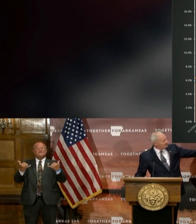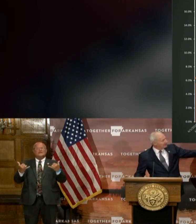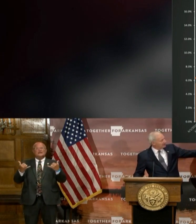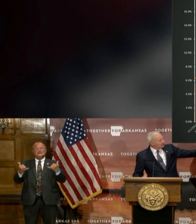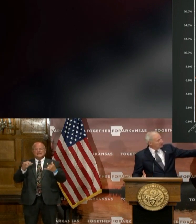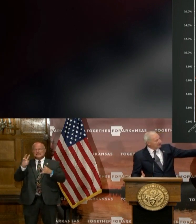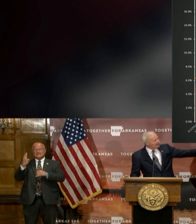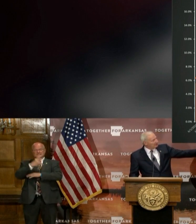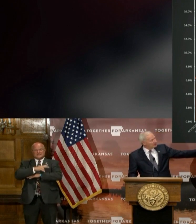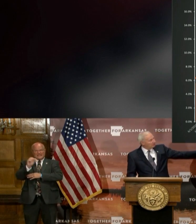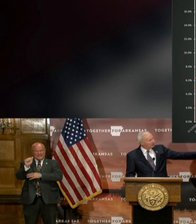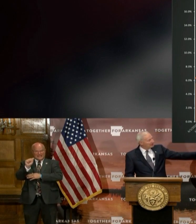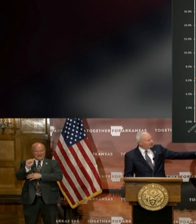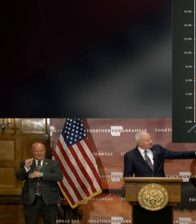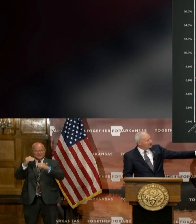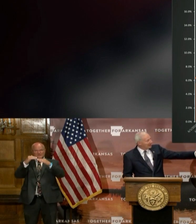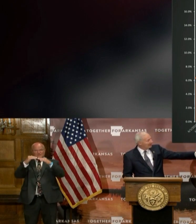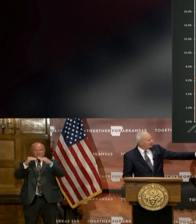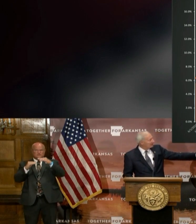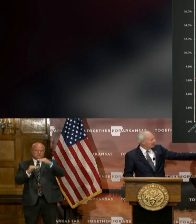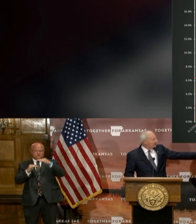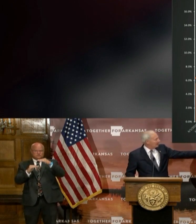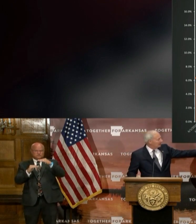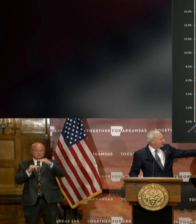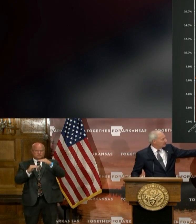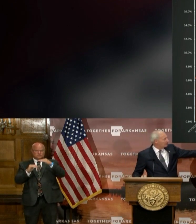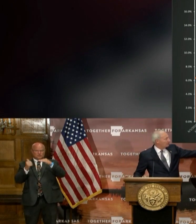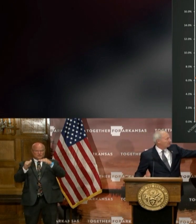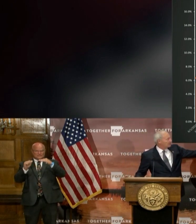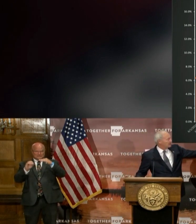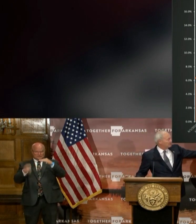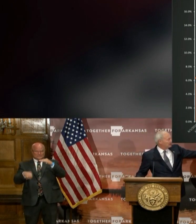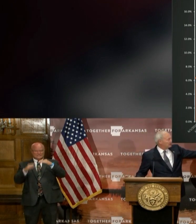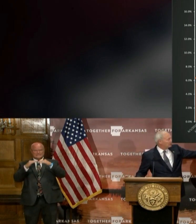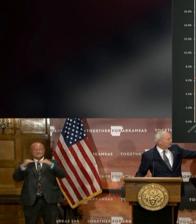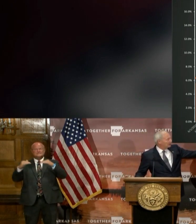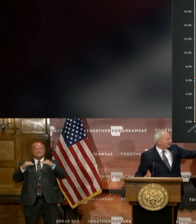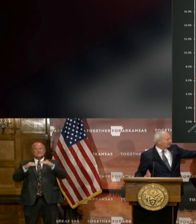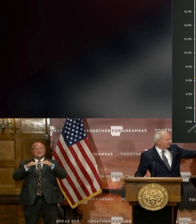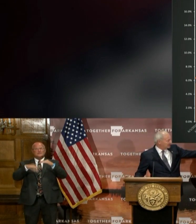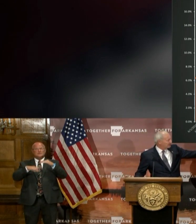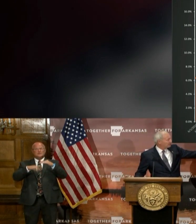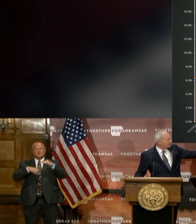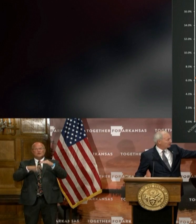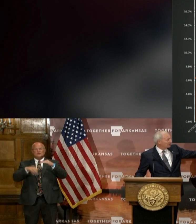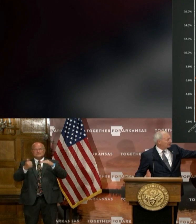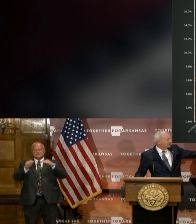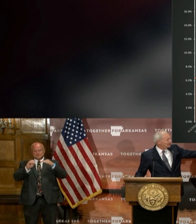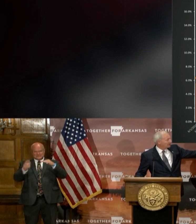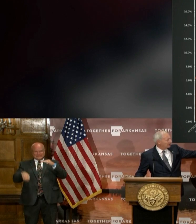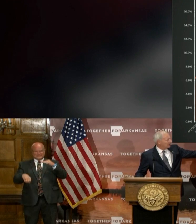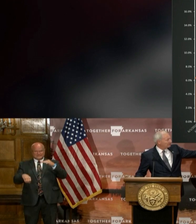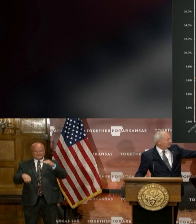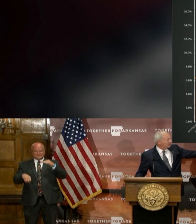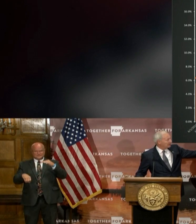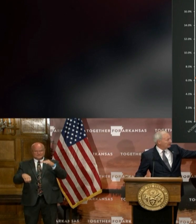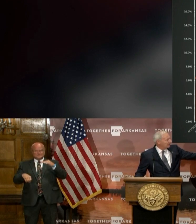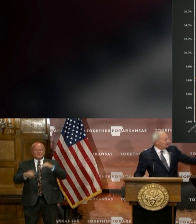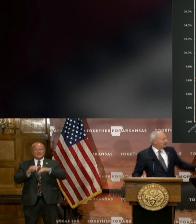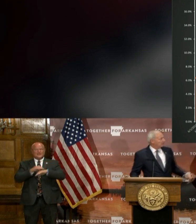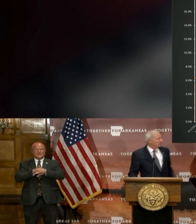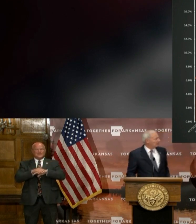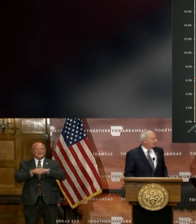the 7-day rolling average brings us down to below 10%